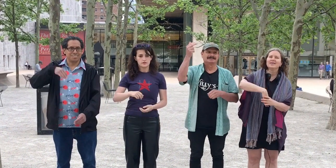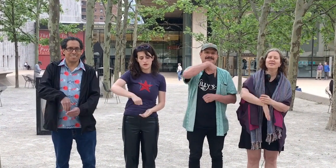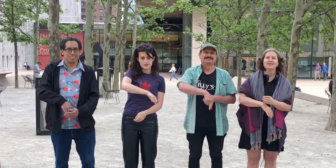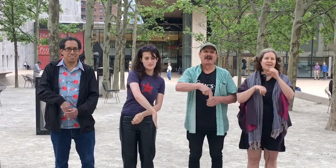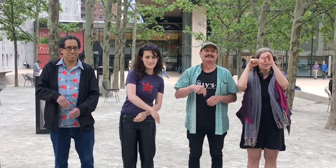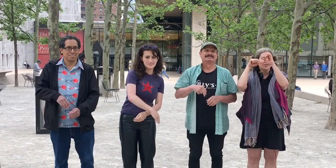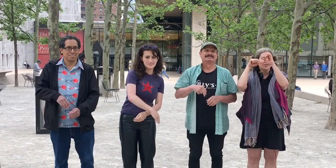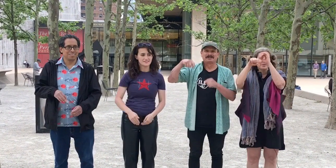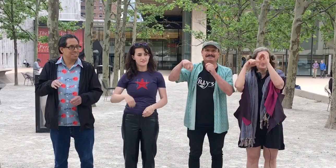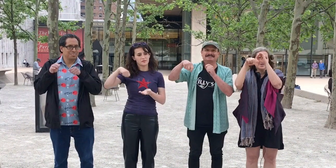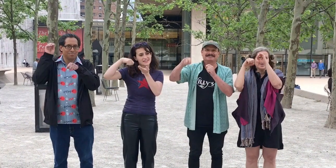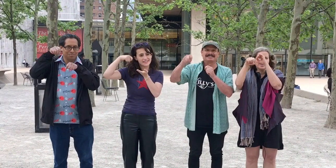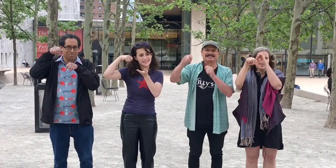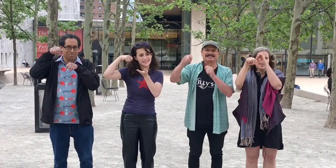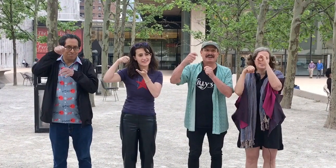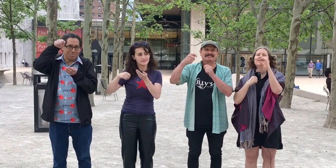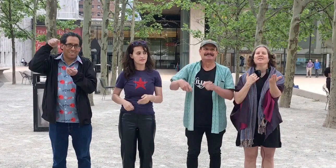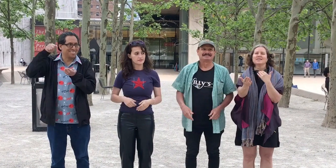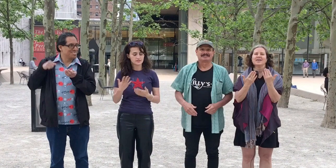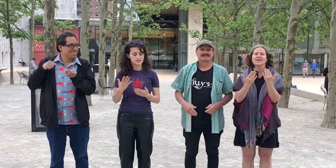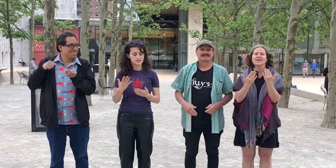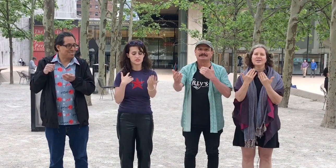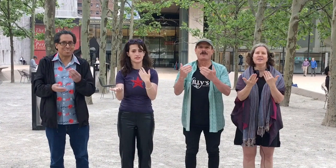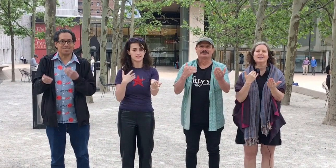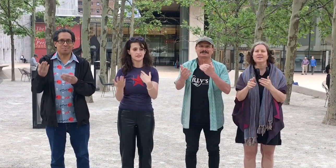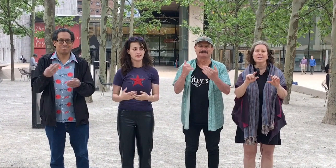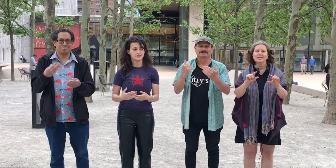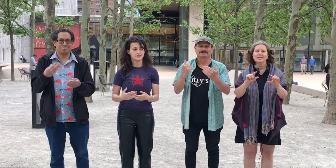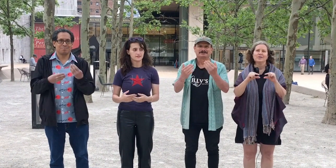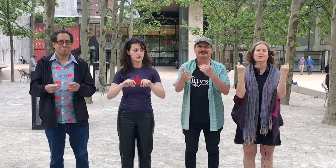You're You're right. Yeah.